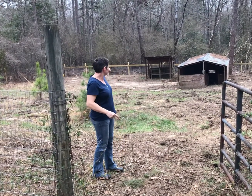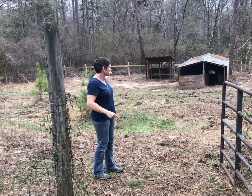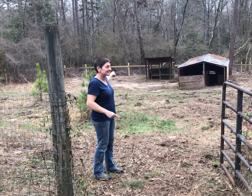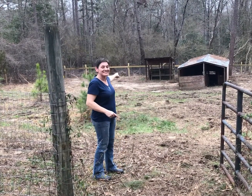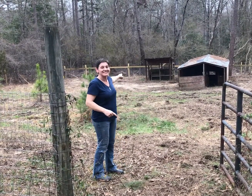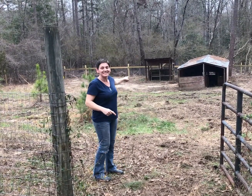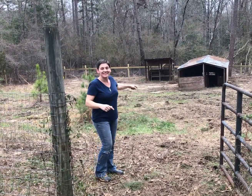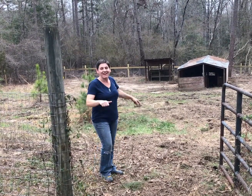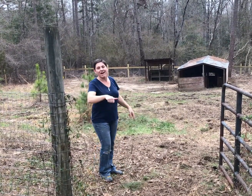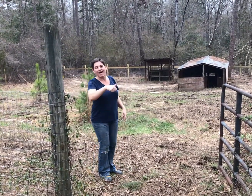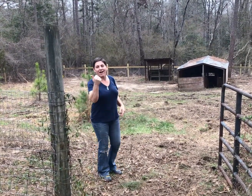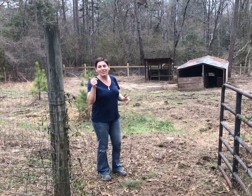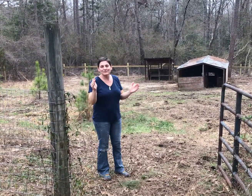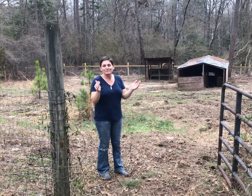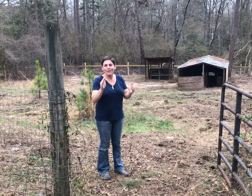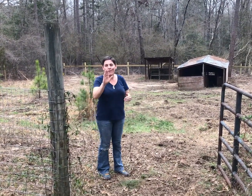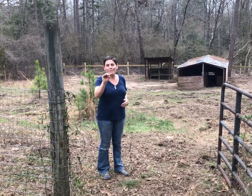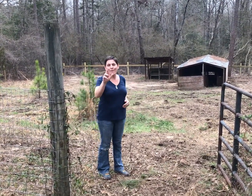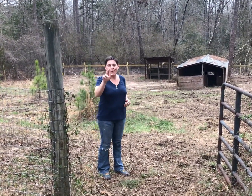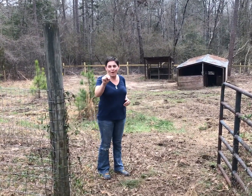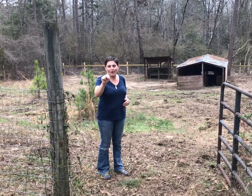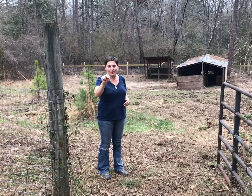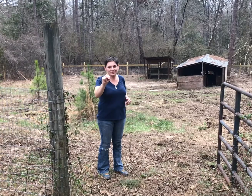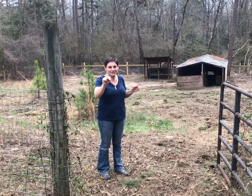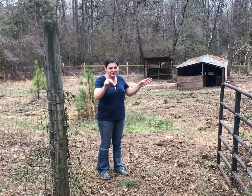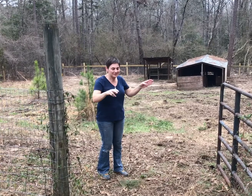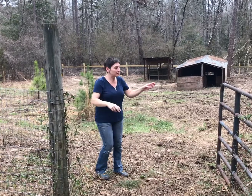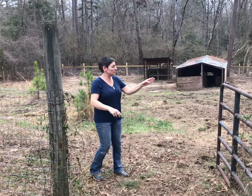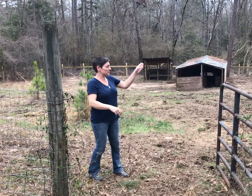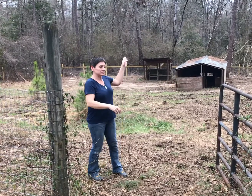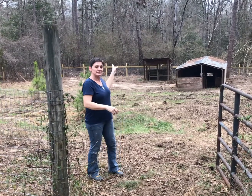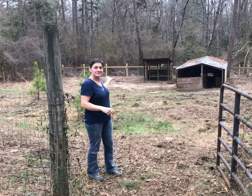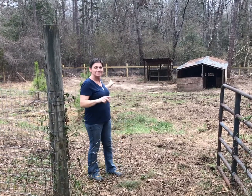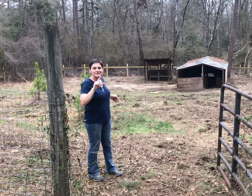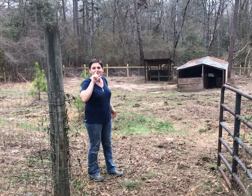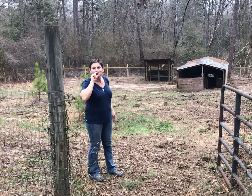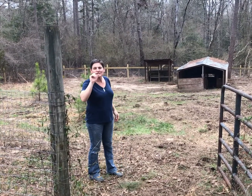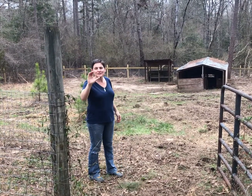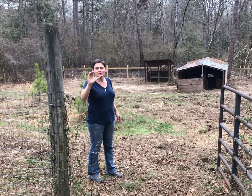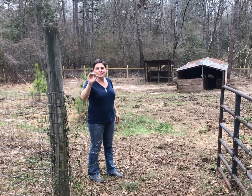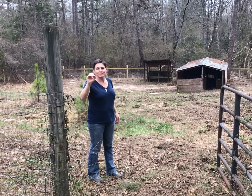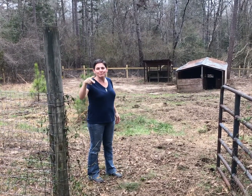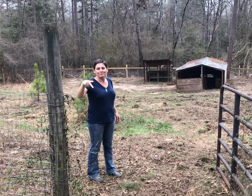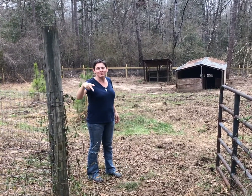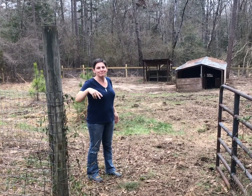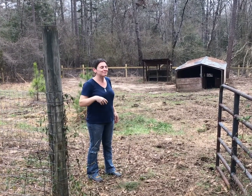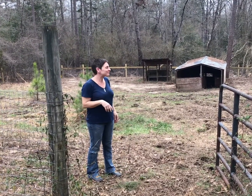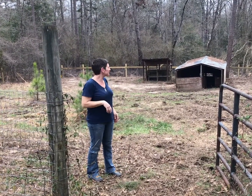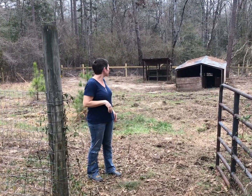If you have a look down the hill, we've got another small barn, and beside that is the chicken coop.